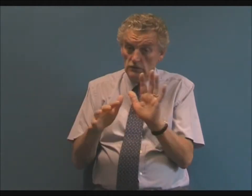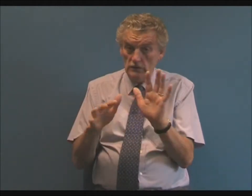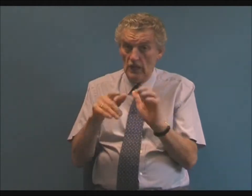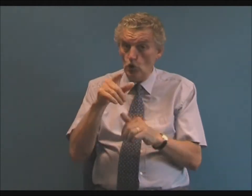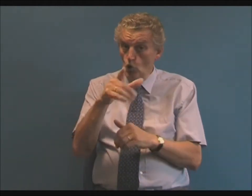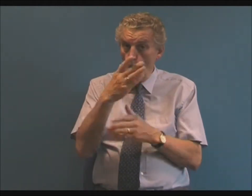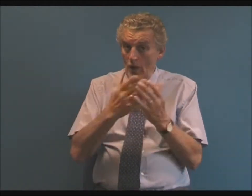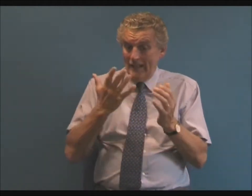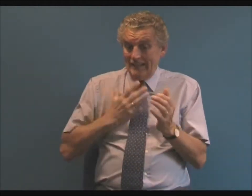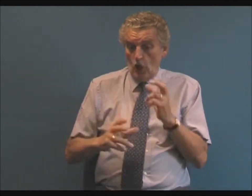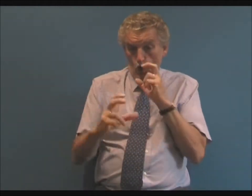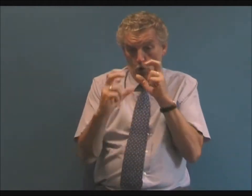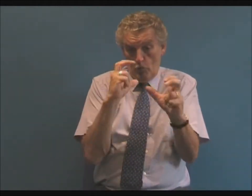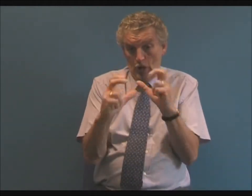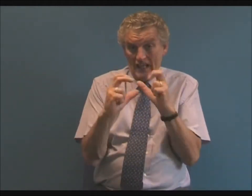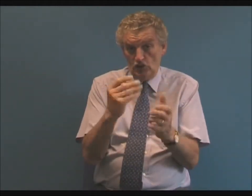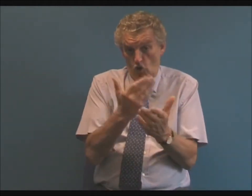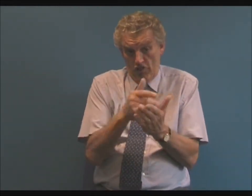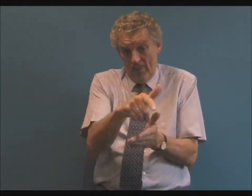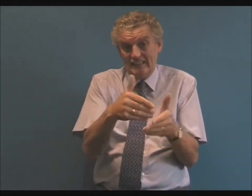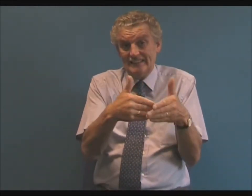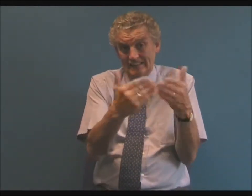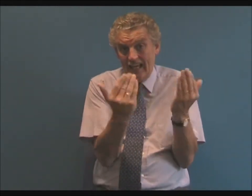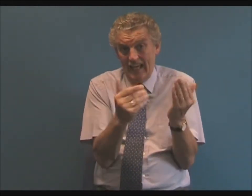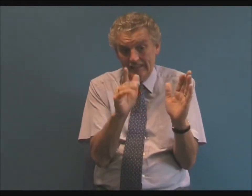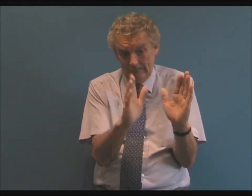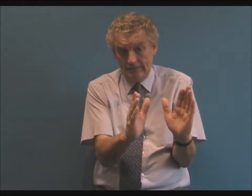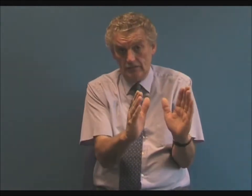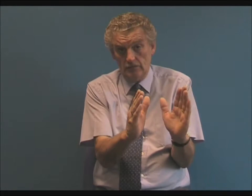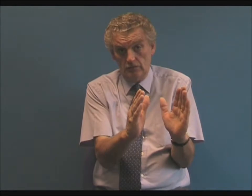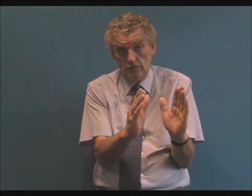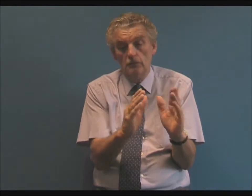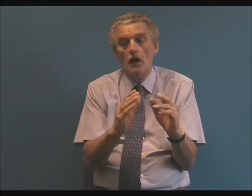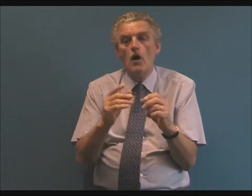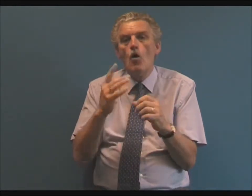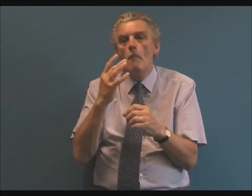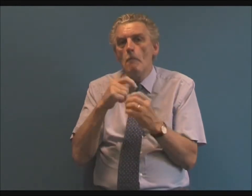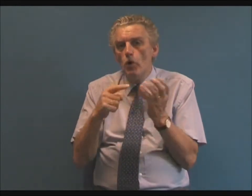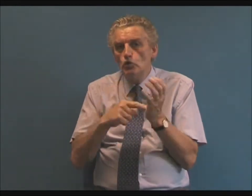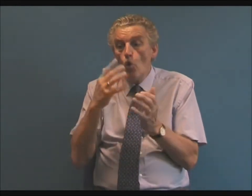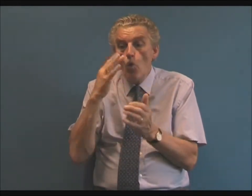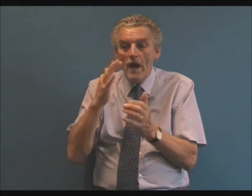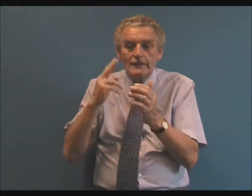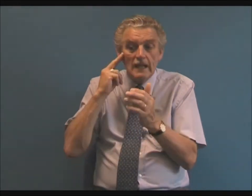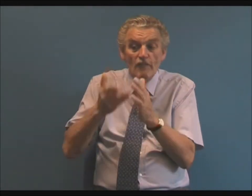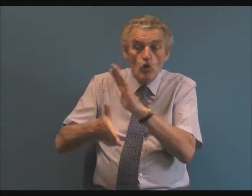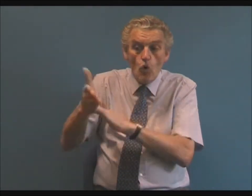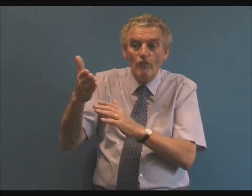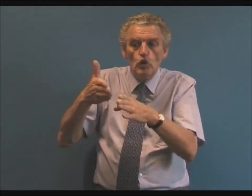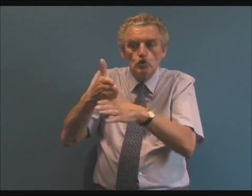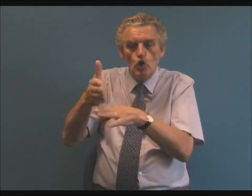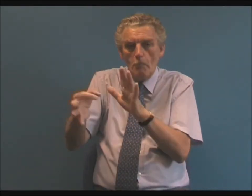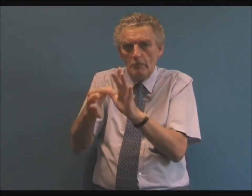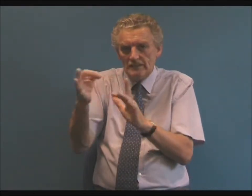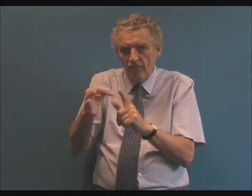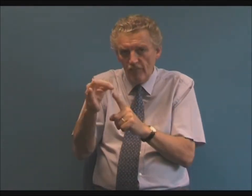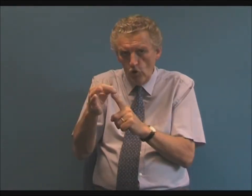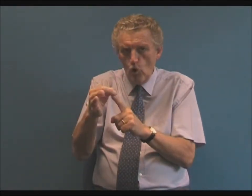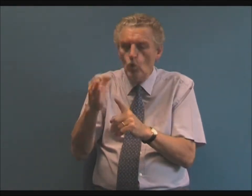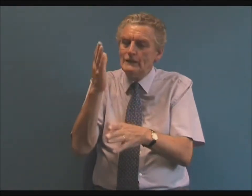interpreters are expensive, but you only need a communicator on that day. But when you arrange for a deaf